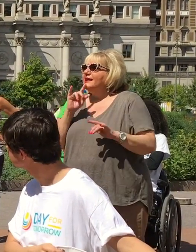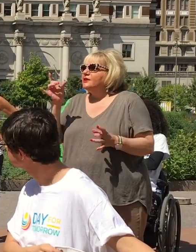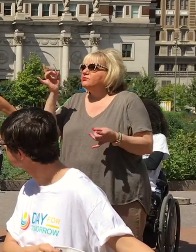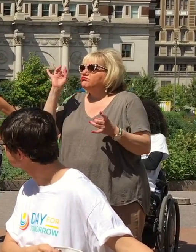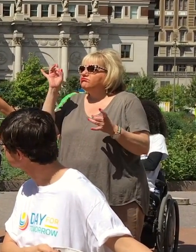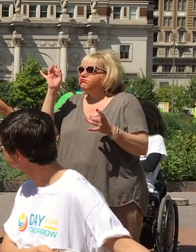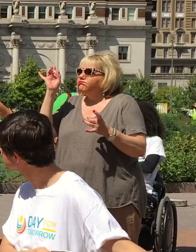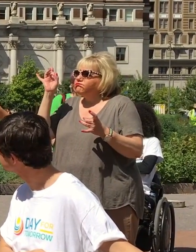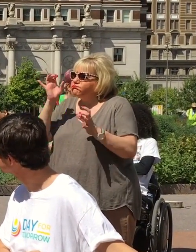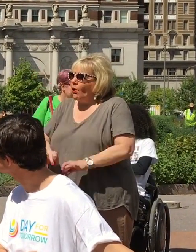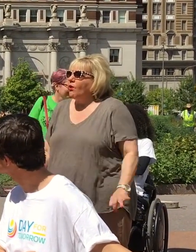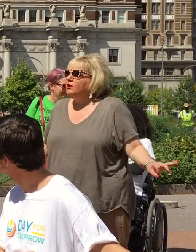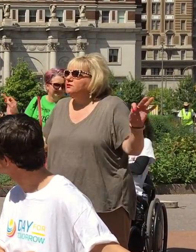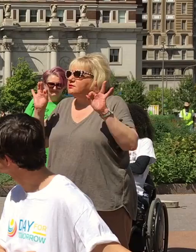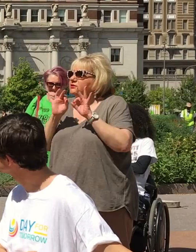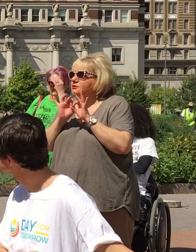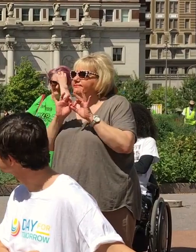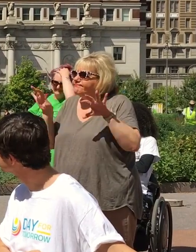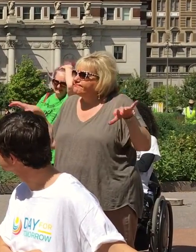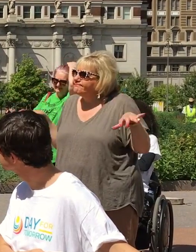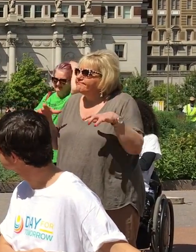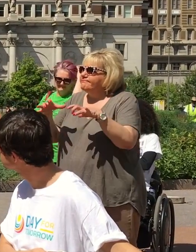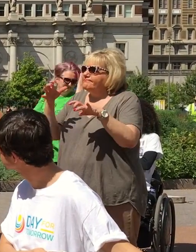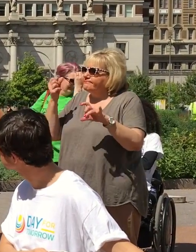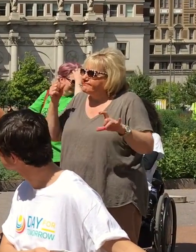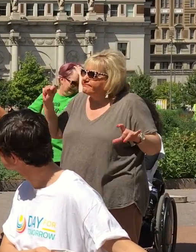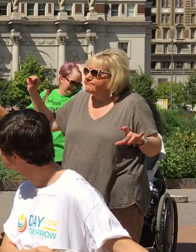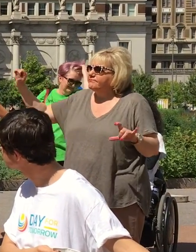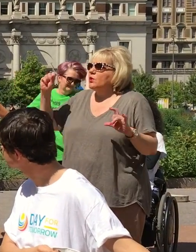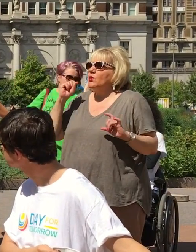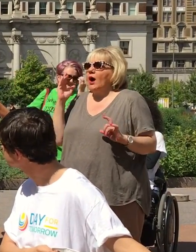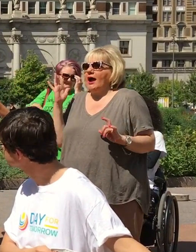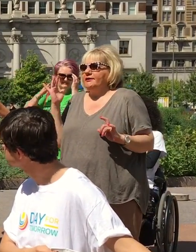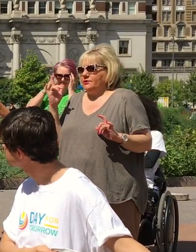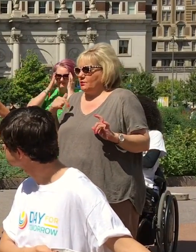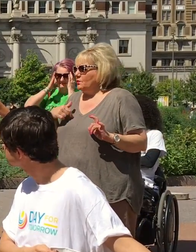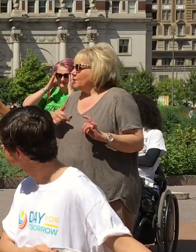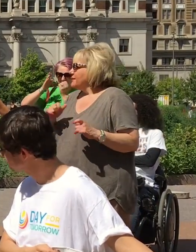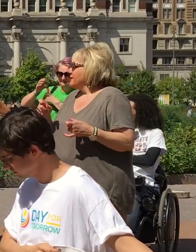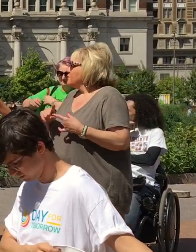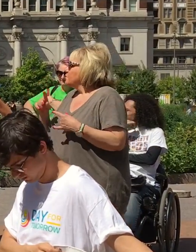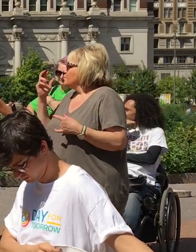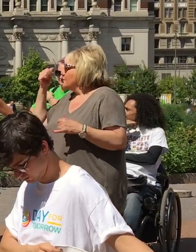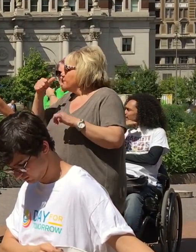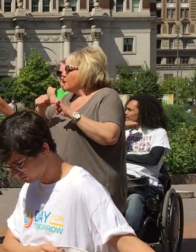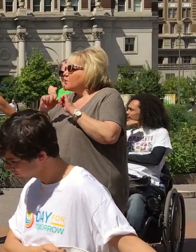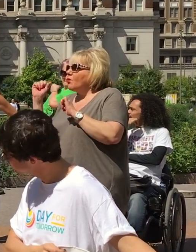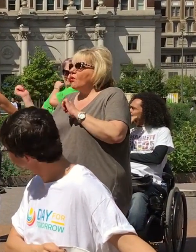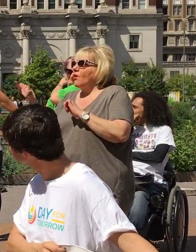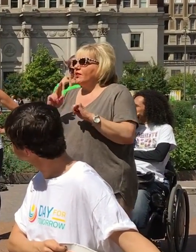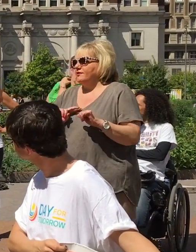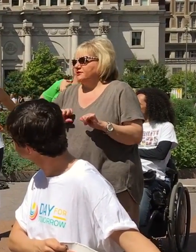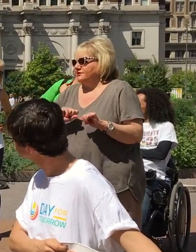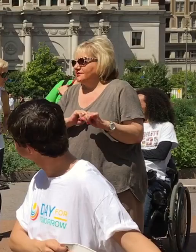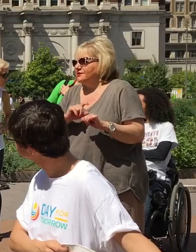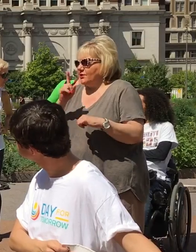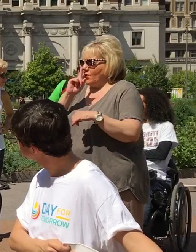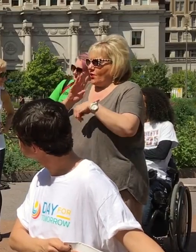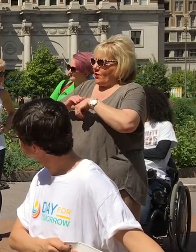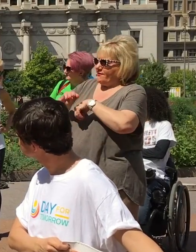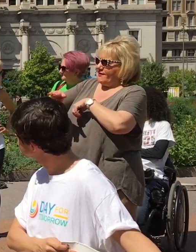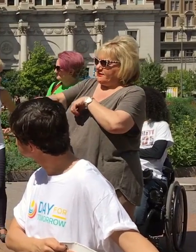for a rally for us all. One of the things that we all need to remember is that all of us are affected